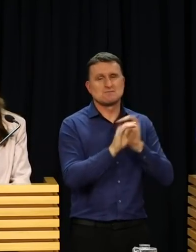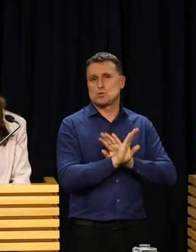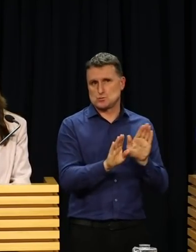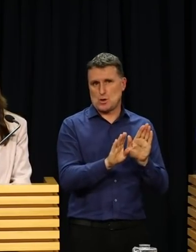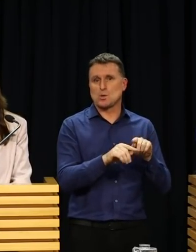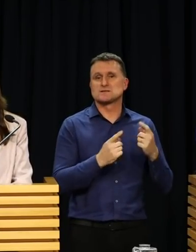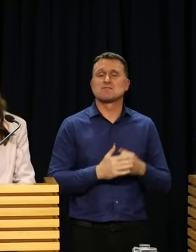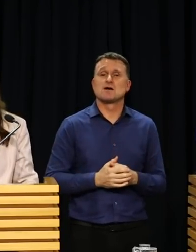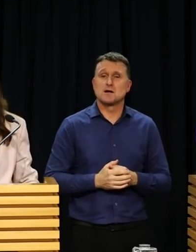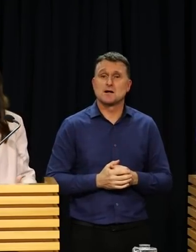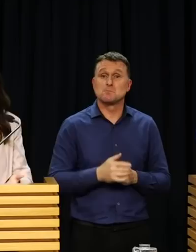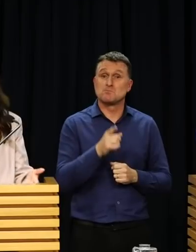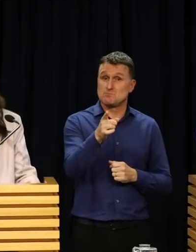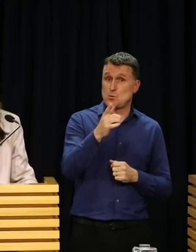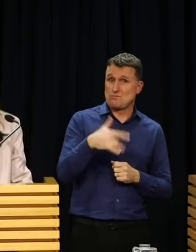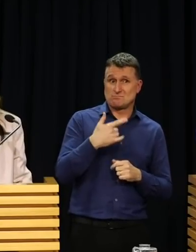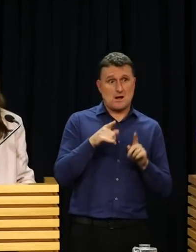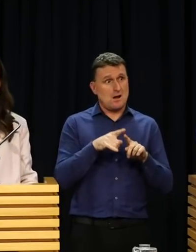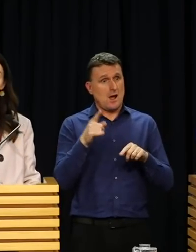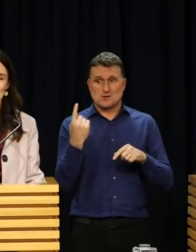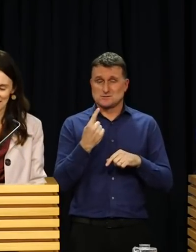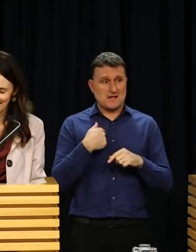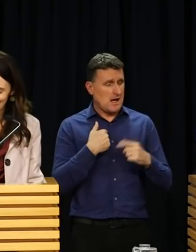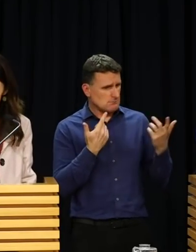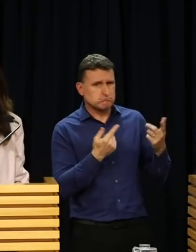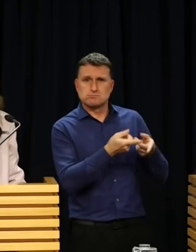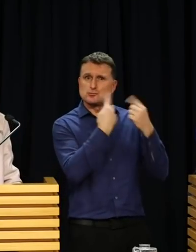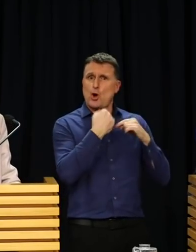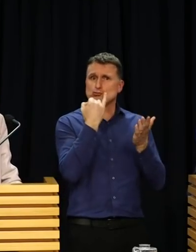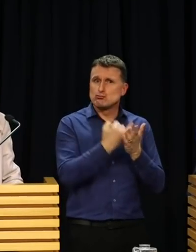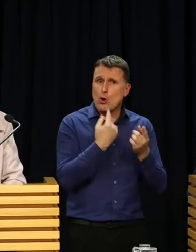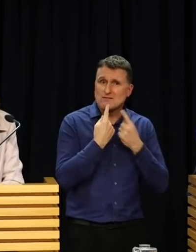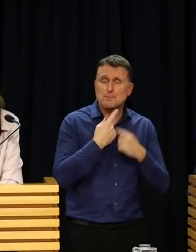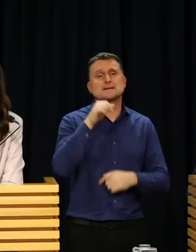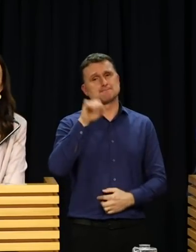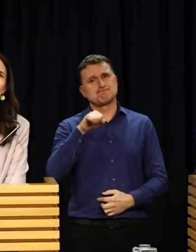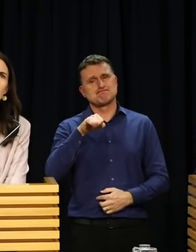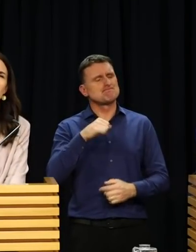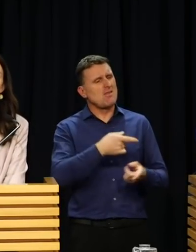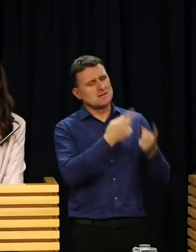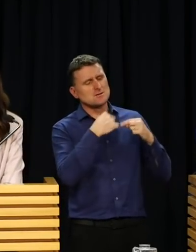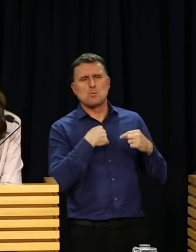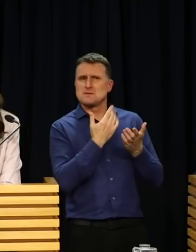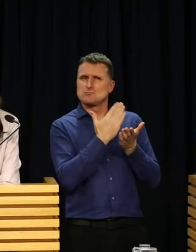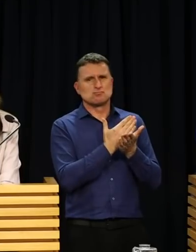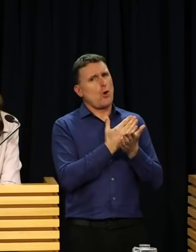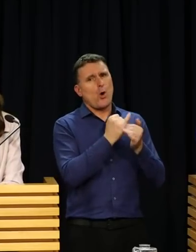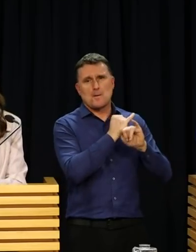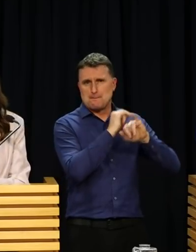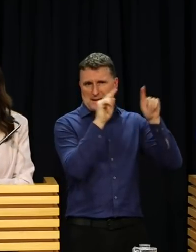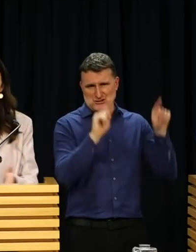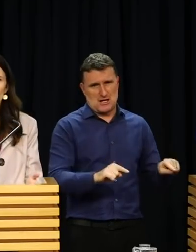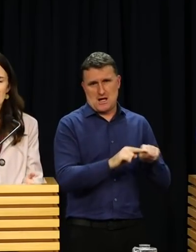feel like you were misled? Well, clearly I was. Will you take any further action? Look, I think